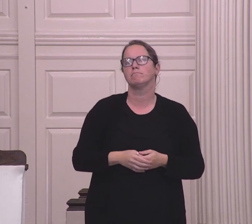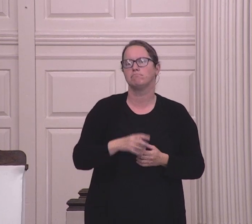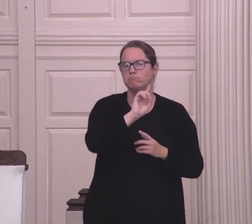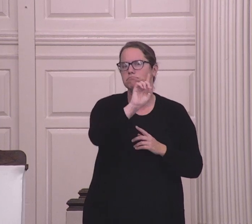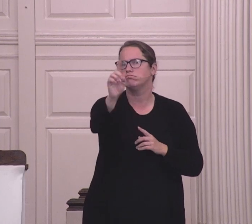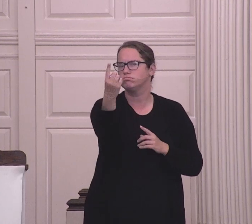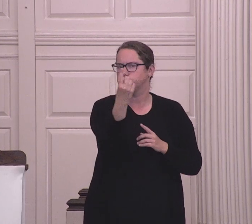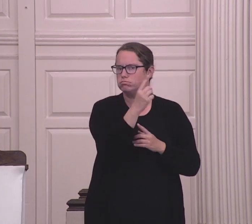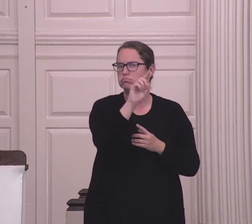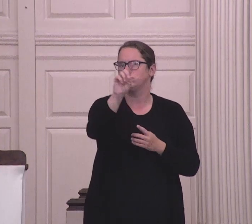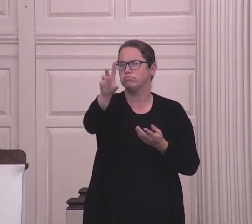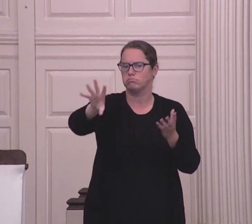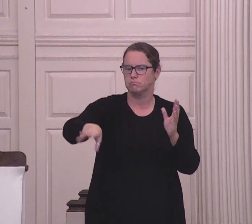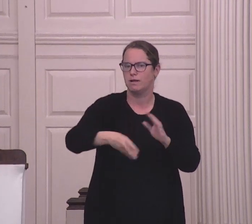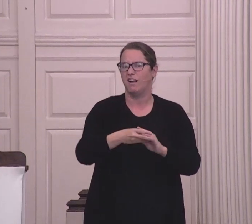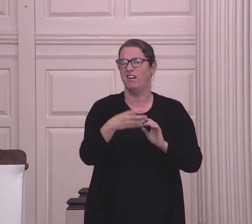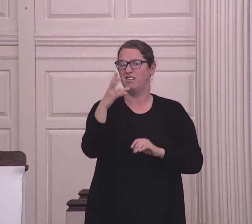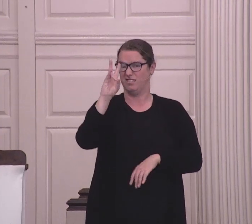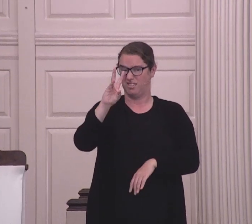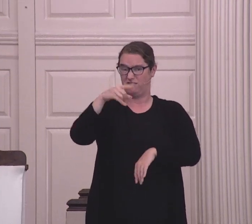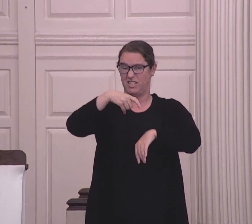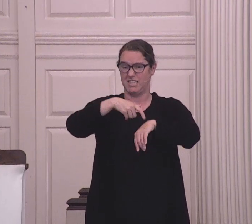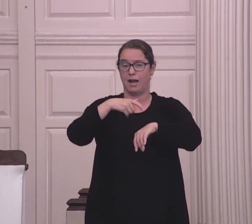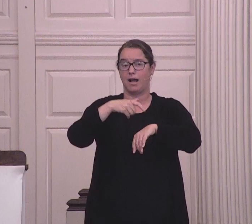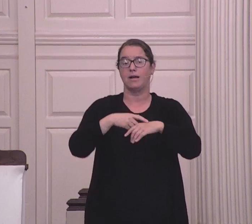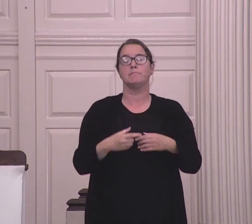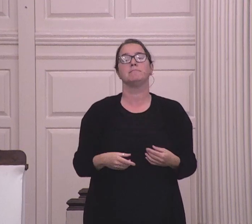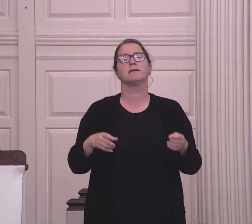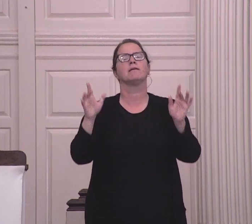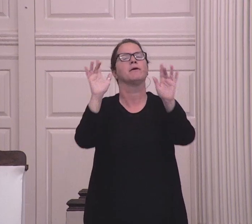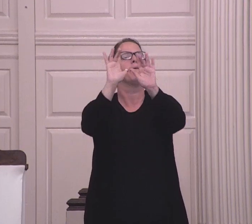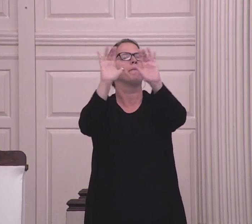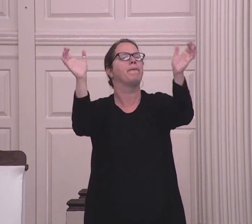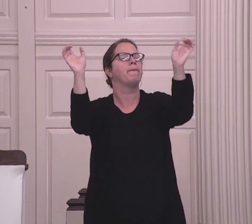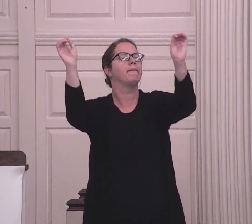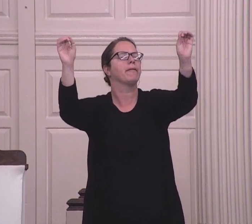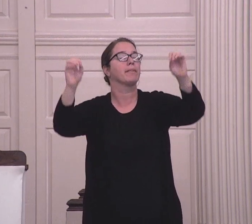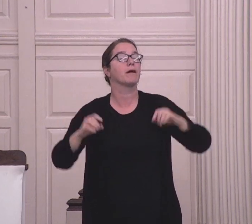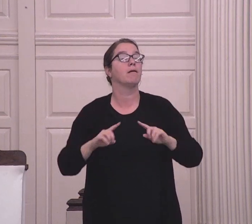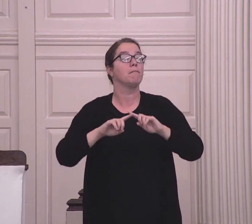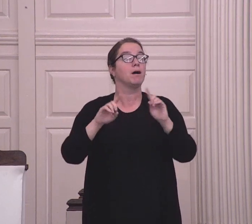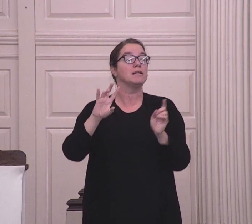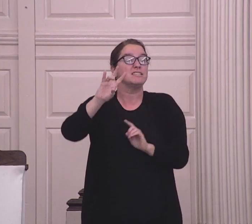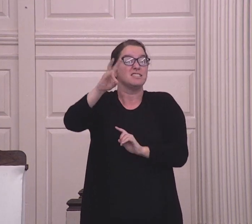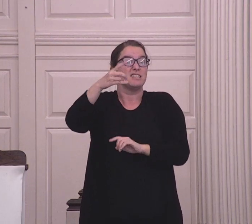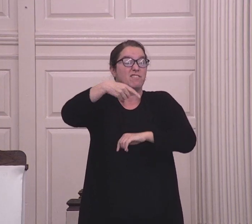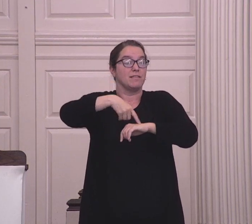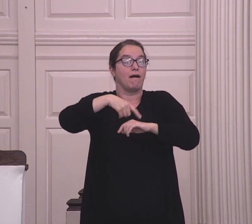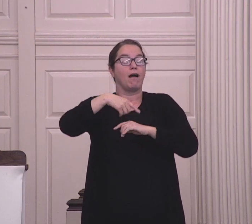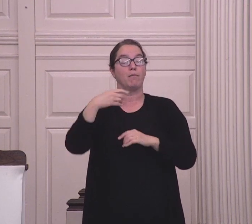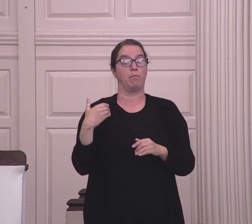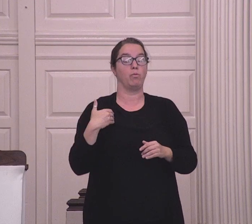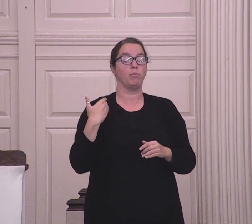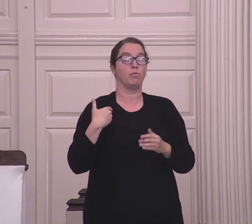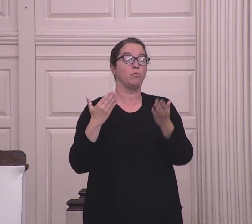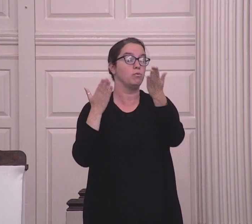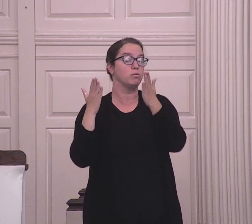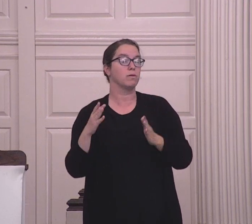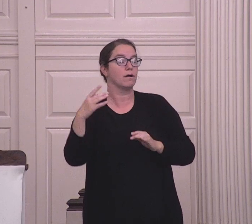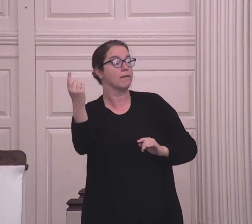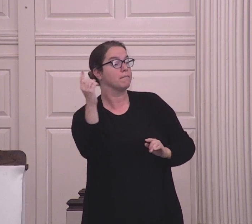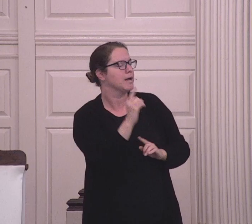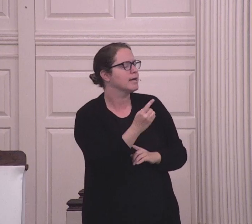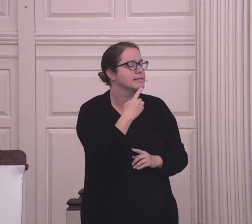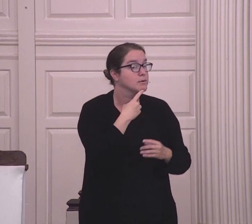7 times he said, "Go, look again." And the 7th time the youth reported, "There is a cloud as small